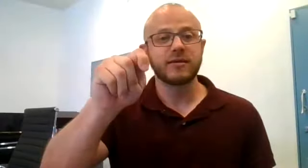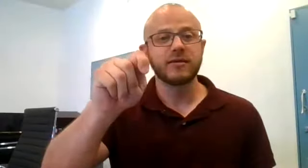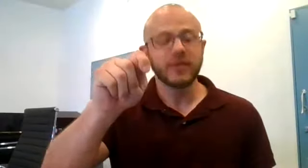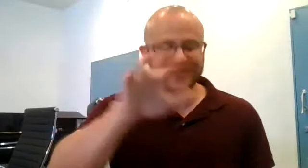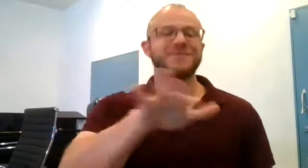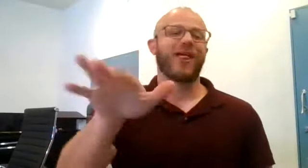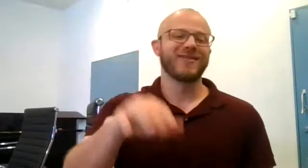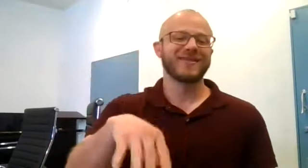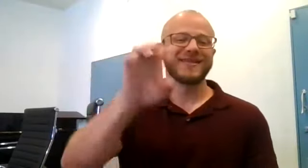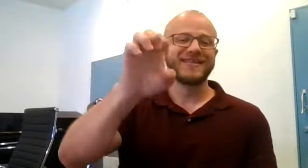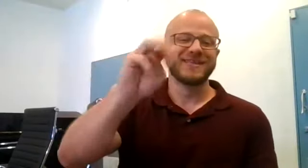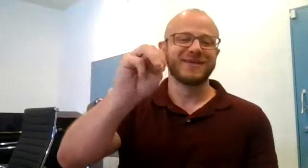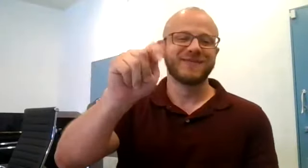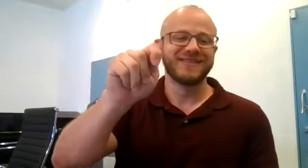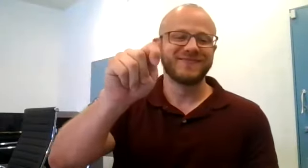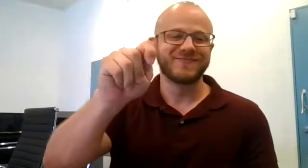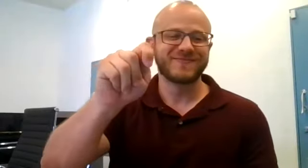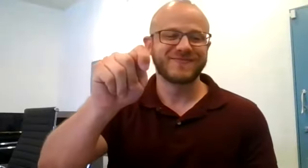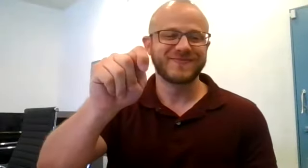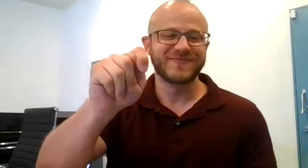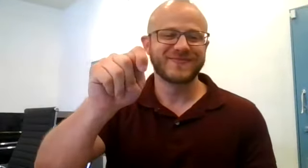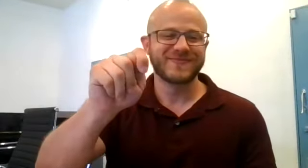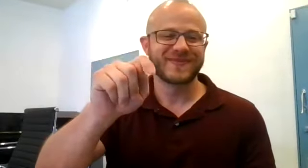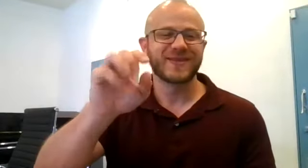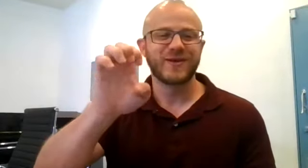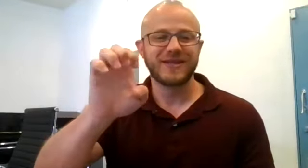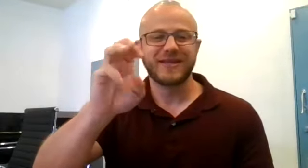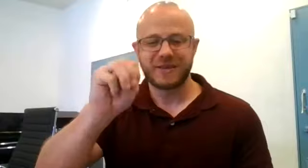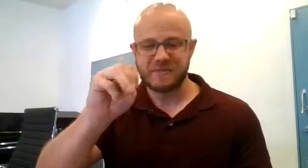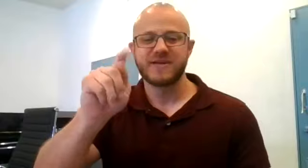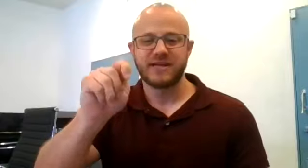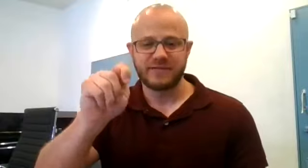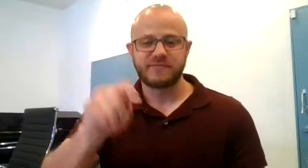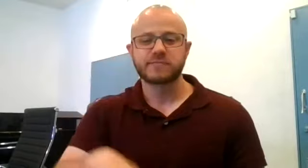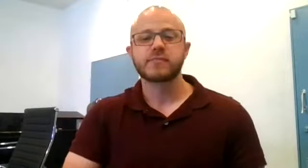So an EMT, you just spell it, EMT.